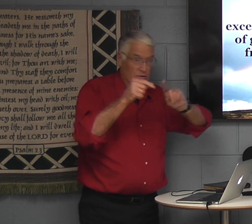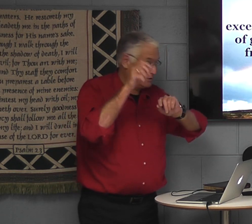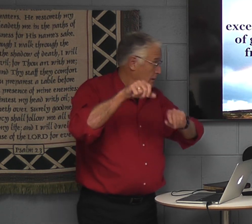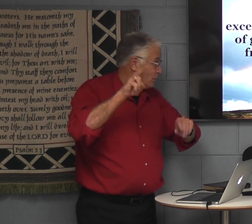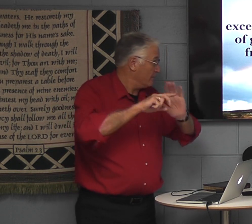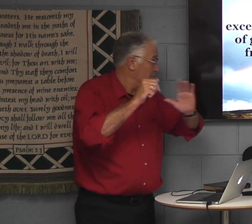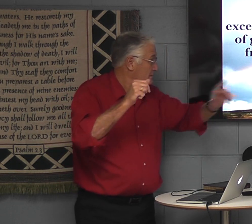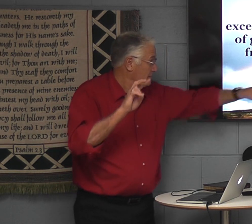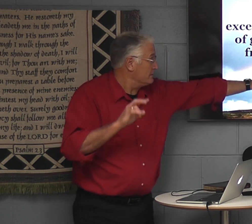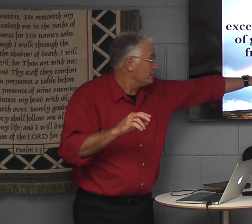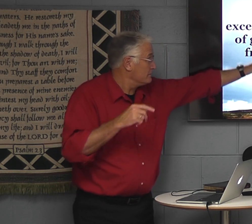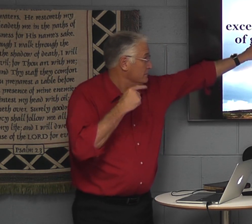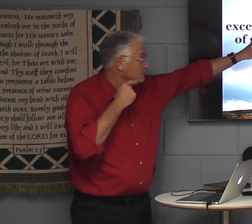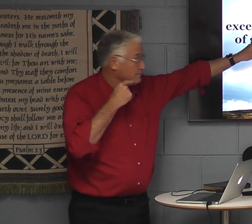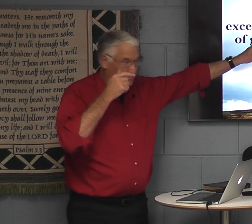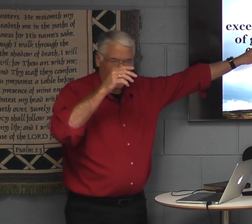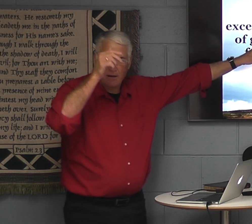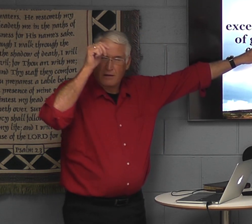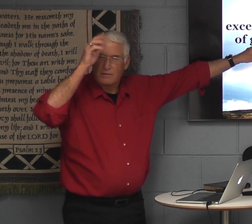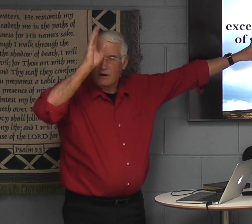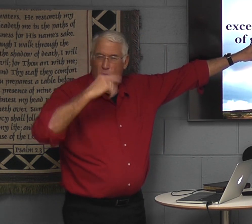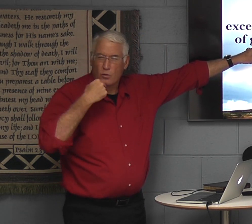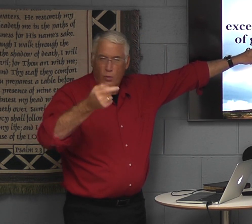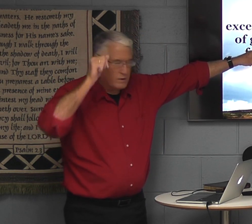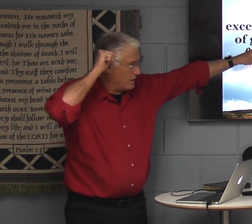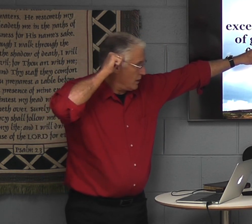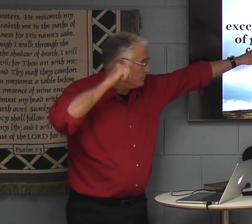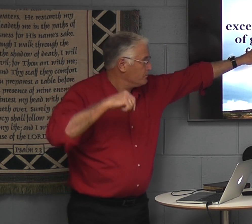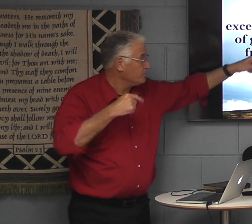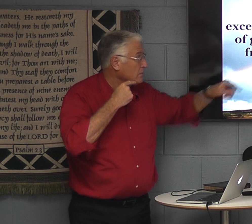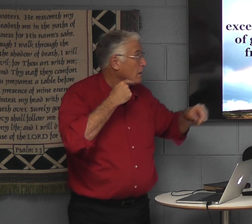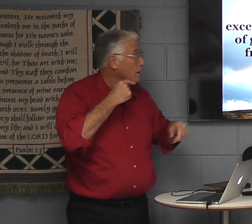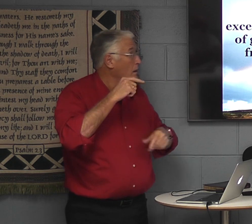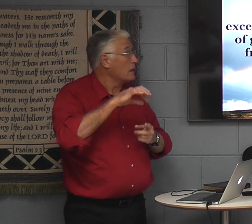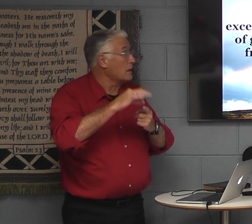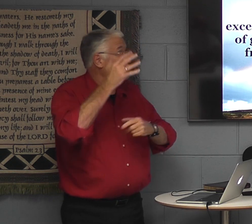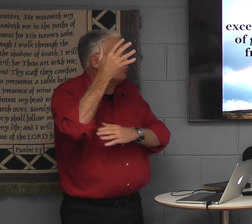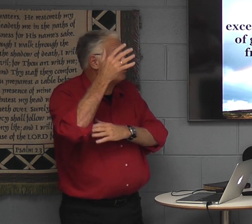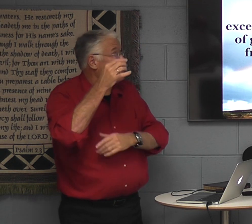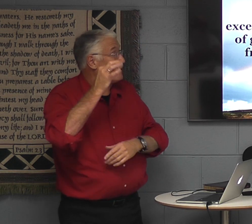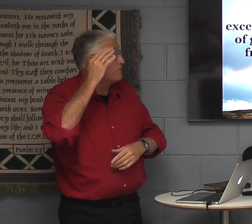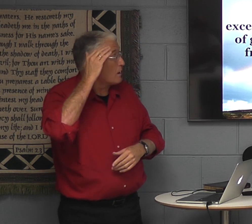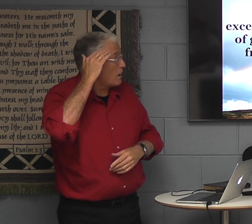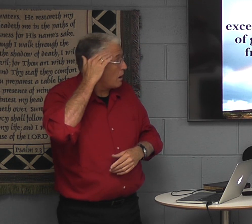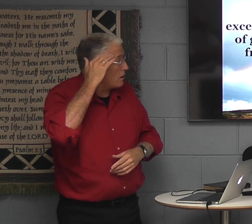Back in Genesis 2, verse 17, Father told Adam,